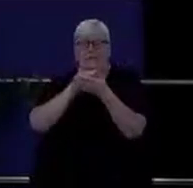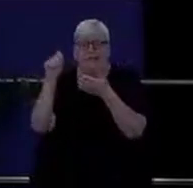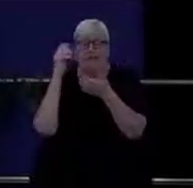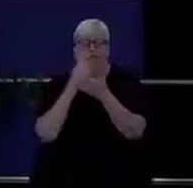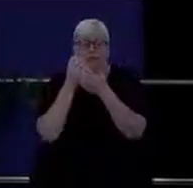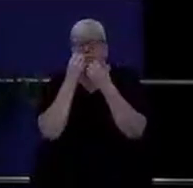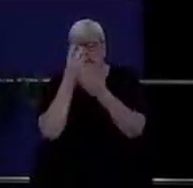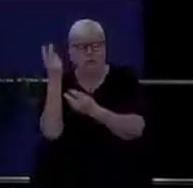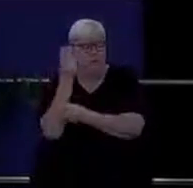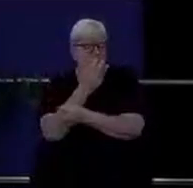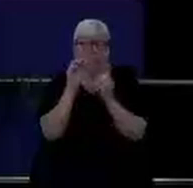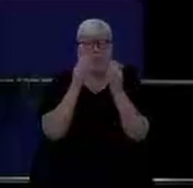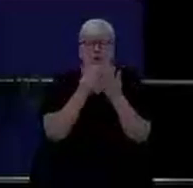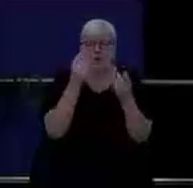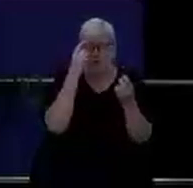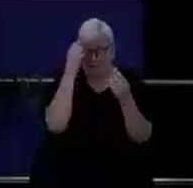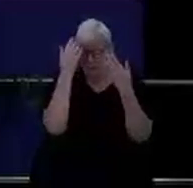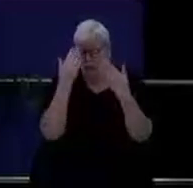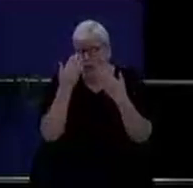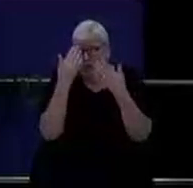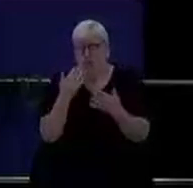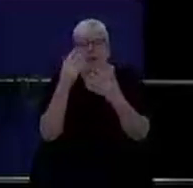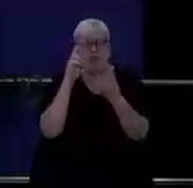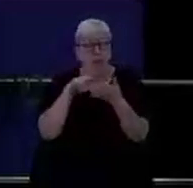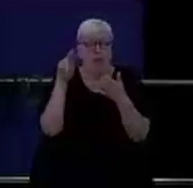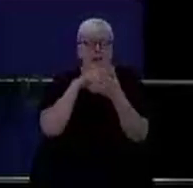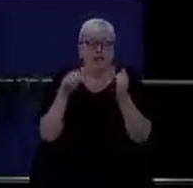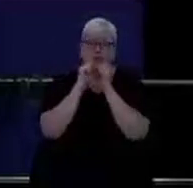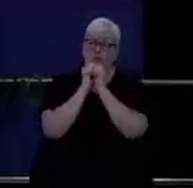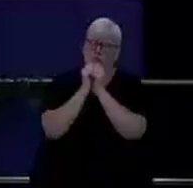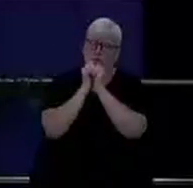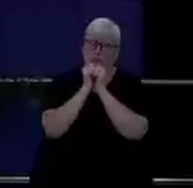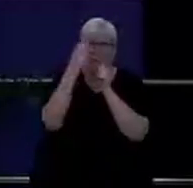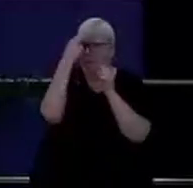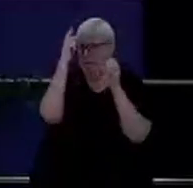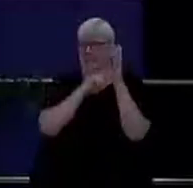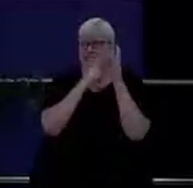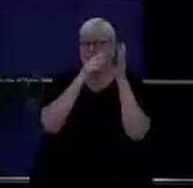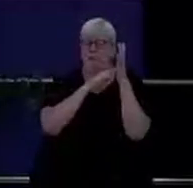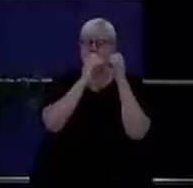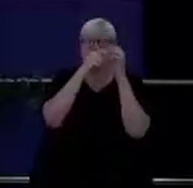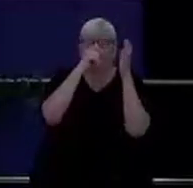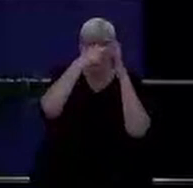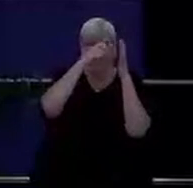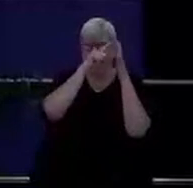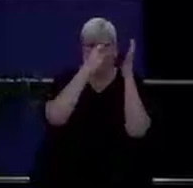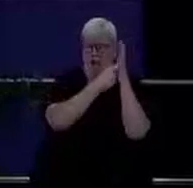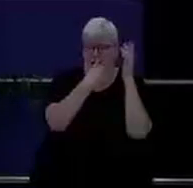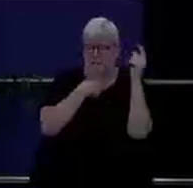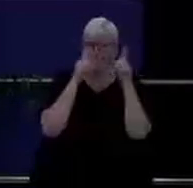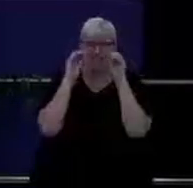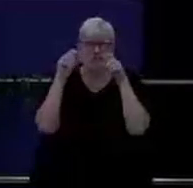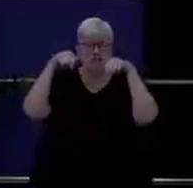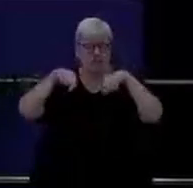haven't read them yet, you will all really appreciate. I'm delighted to be here. My name's Tim Baker. I teach in the English program at